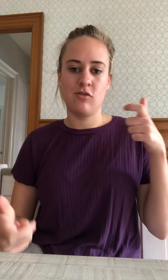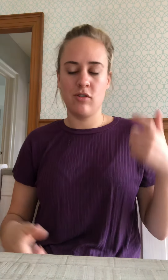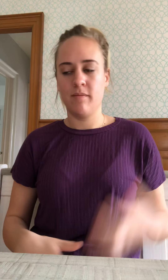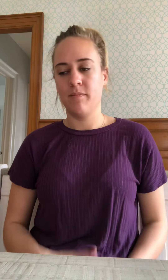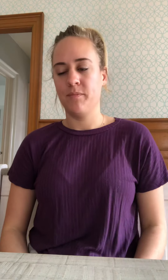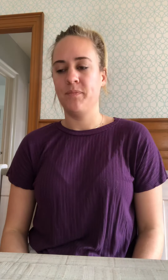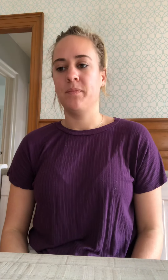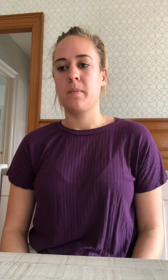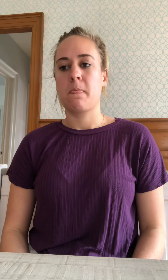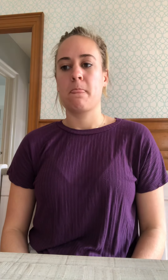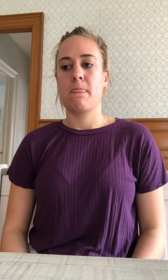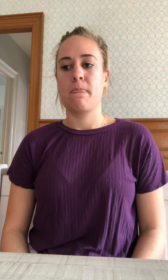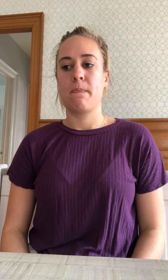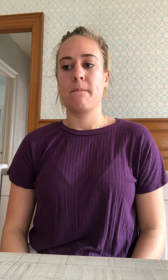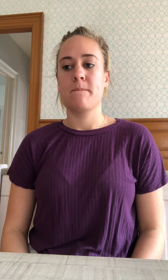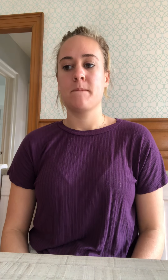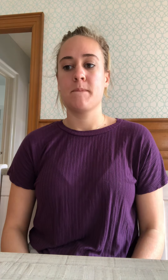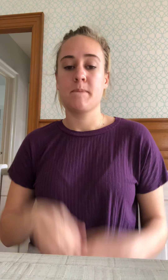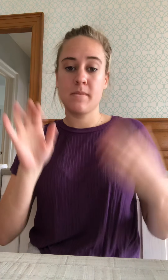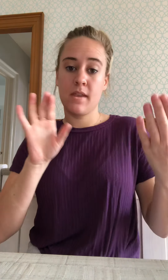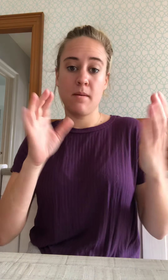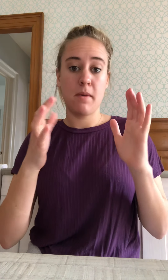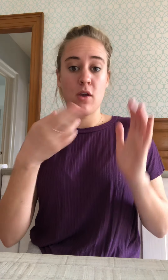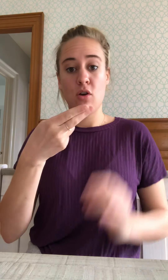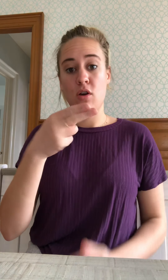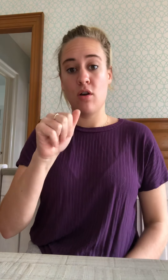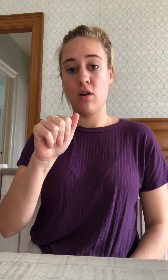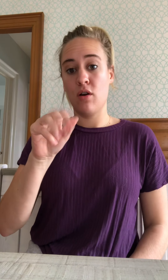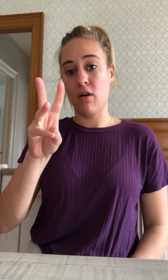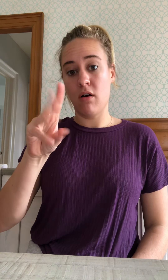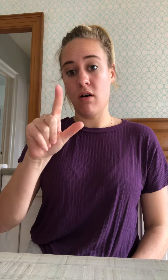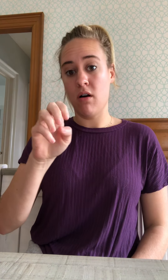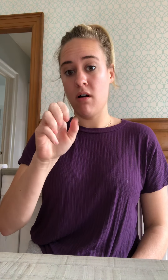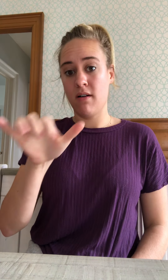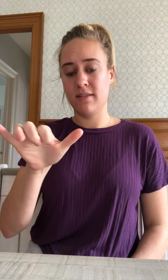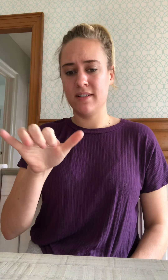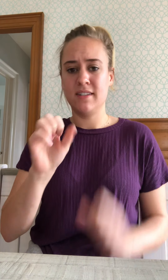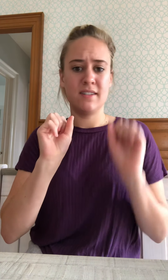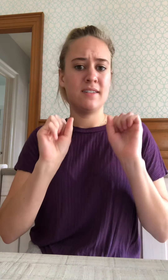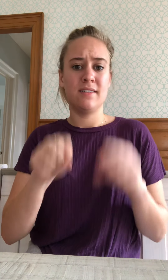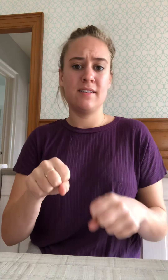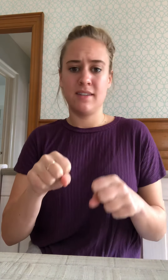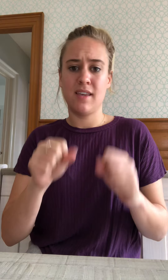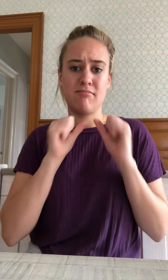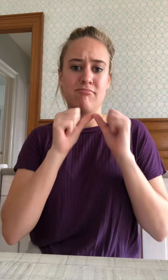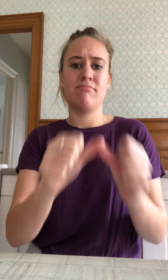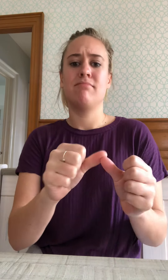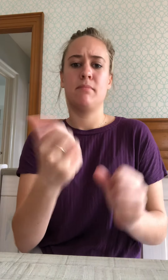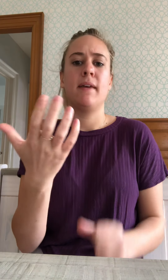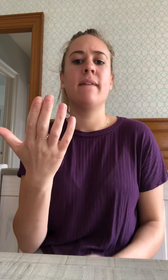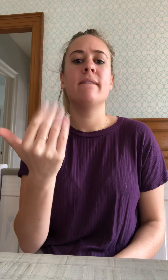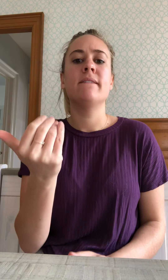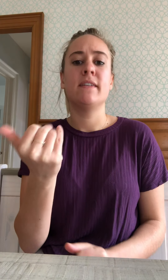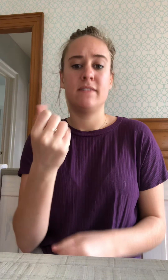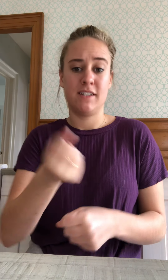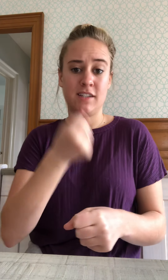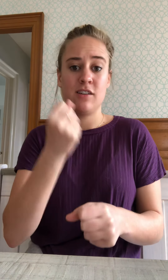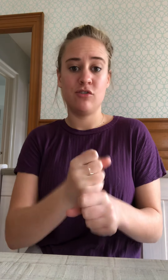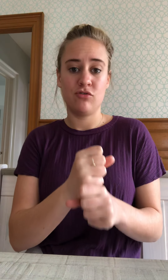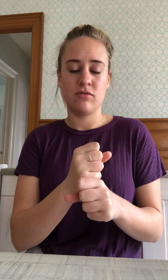Versus the Hawley on the left, I can get easily 15 years out of these. Yes, they can be lost or broken, but